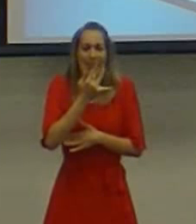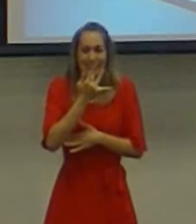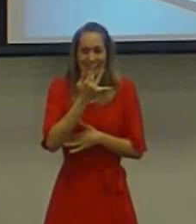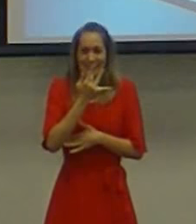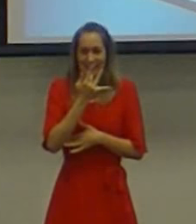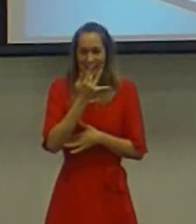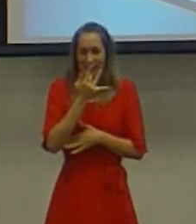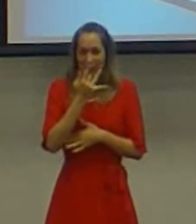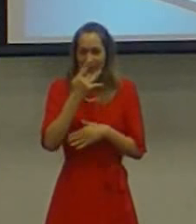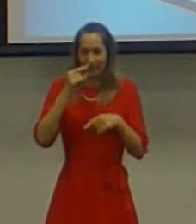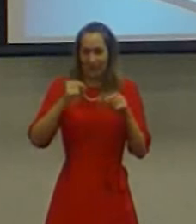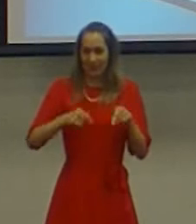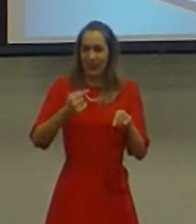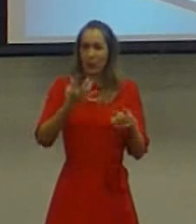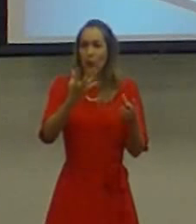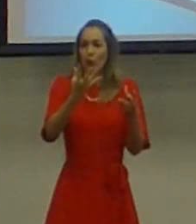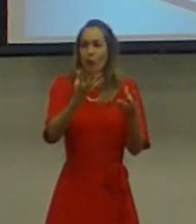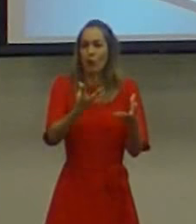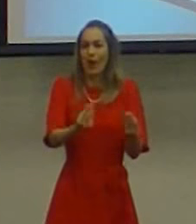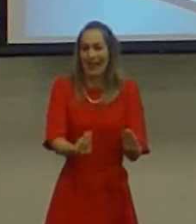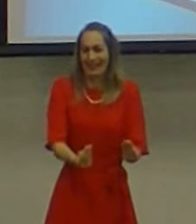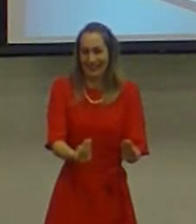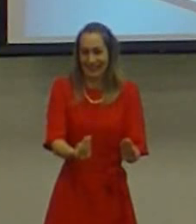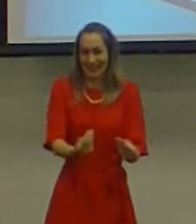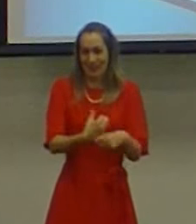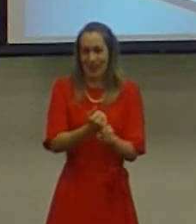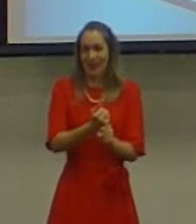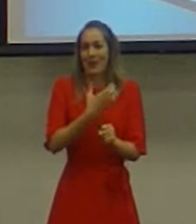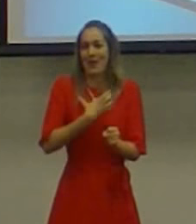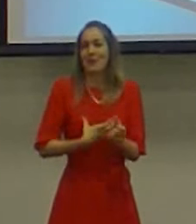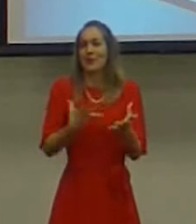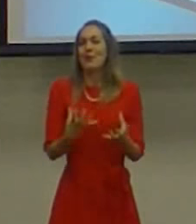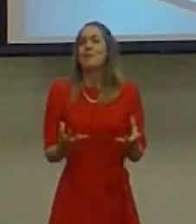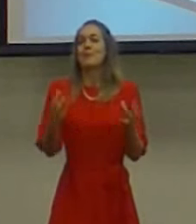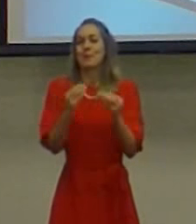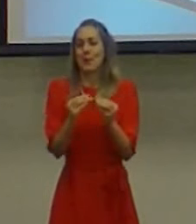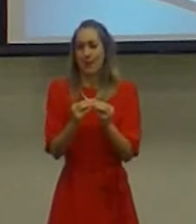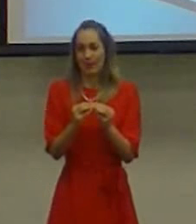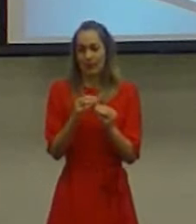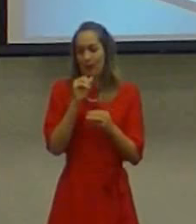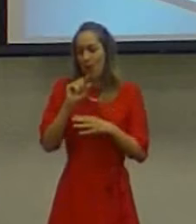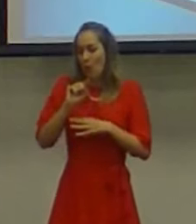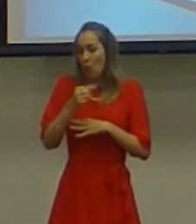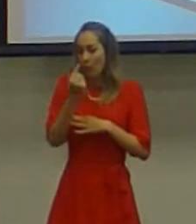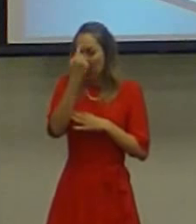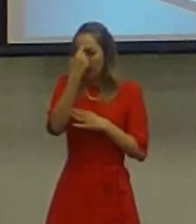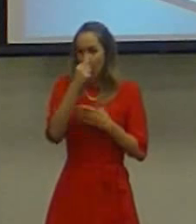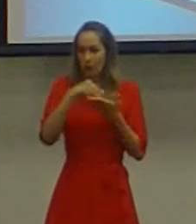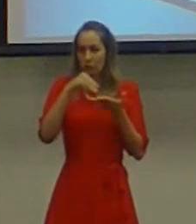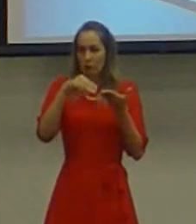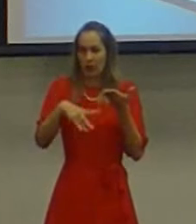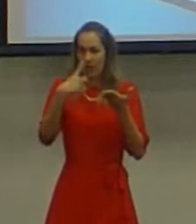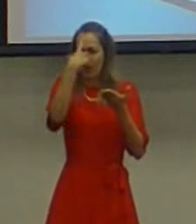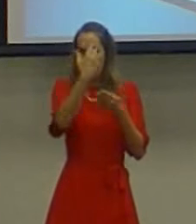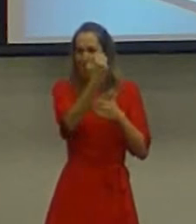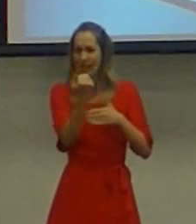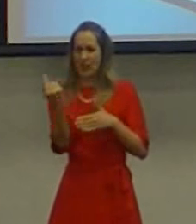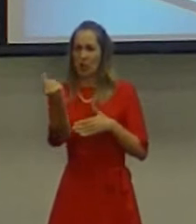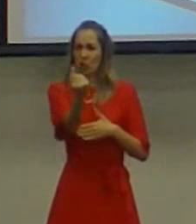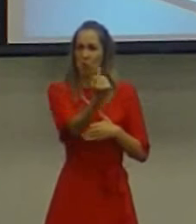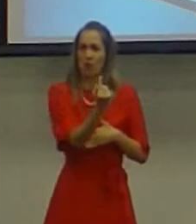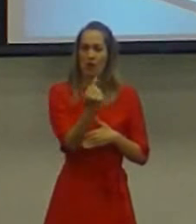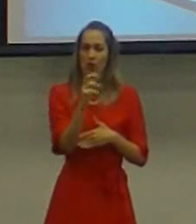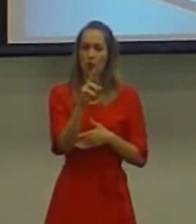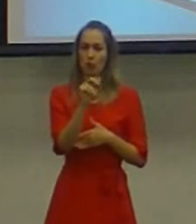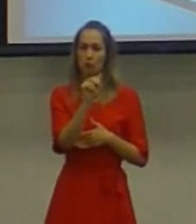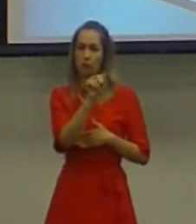hungry and wanting more. And again, this is for the average person. So this is not just for students; it's for everybody. Ray Young brings a guy